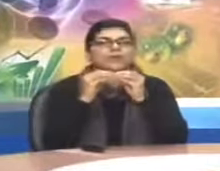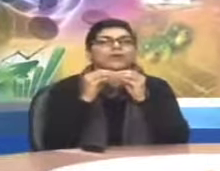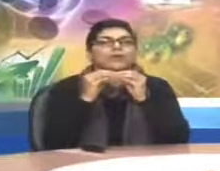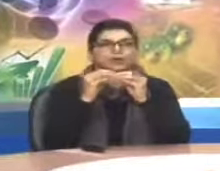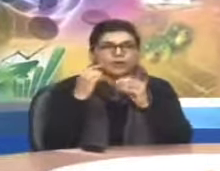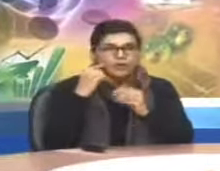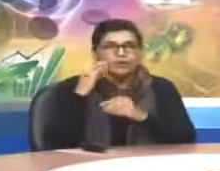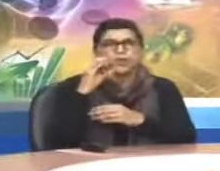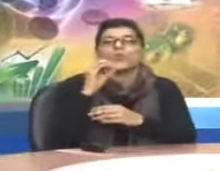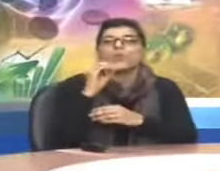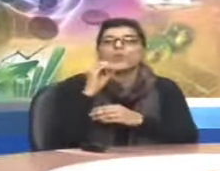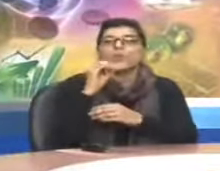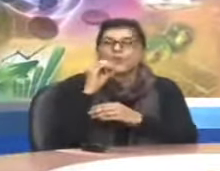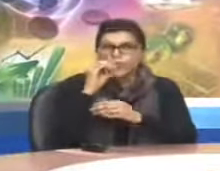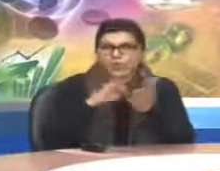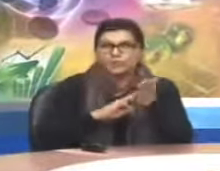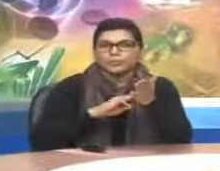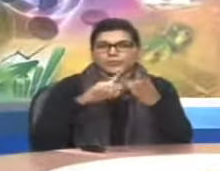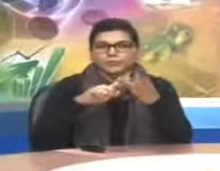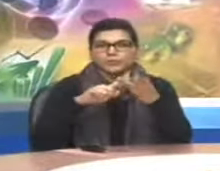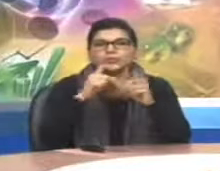as biomedical wastes.